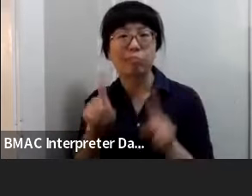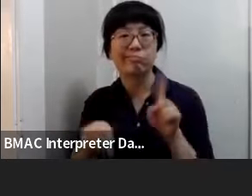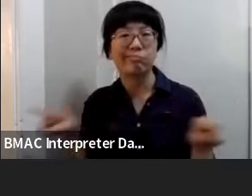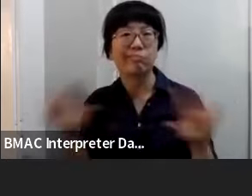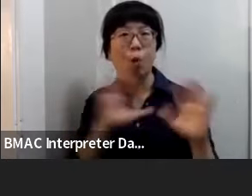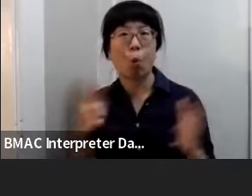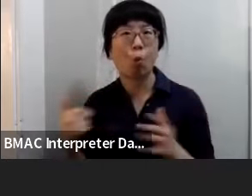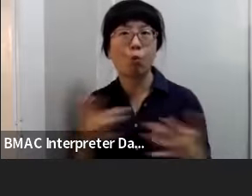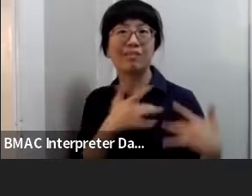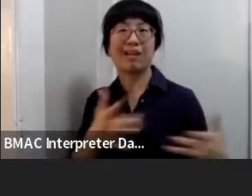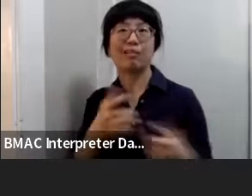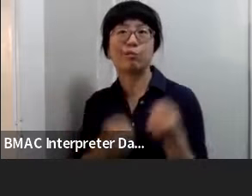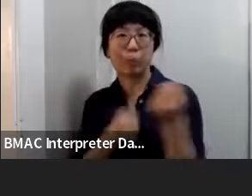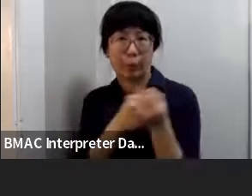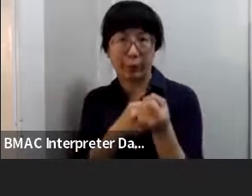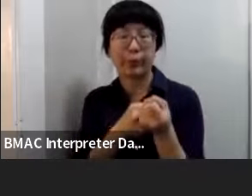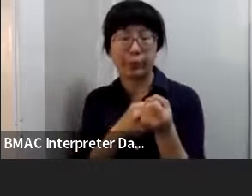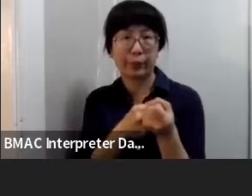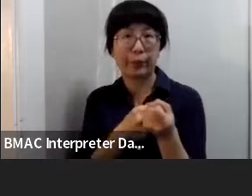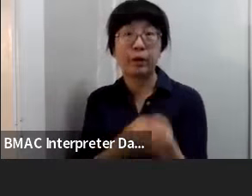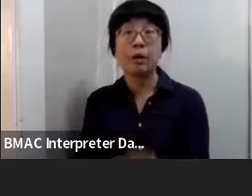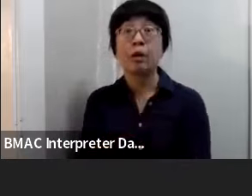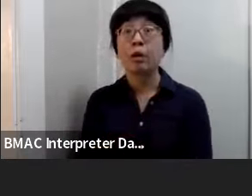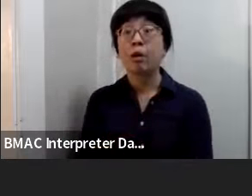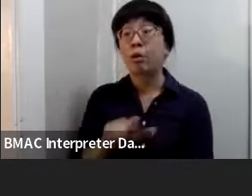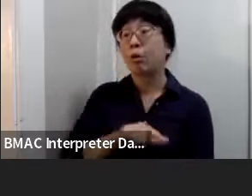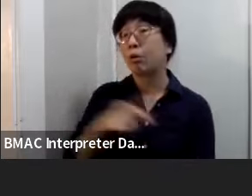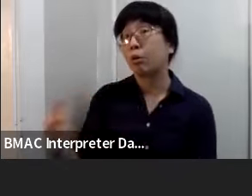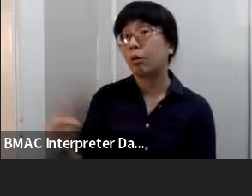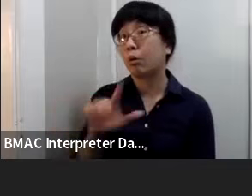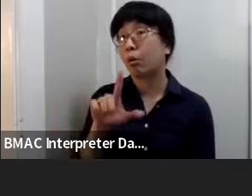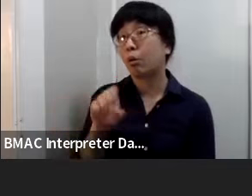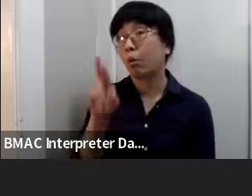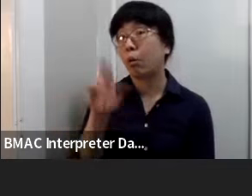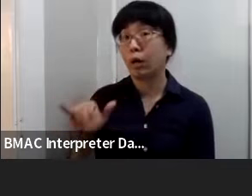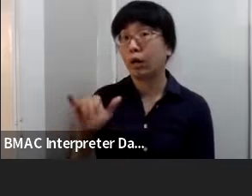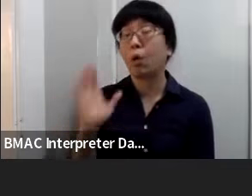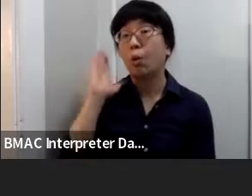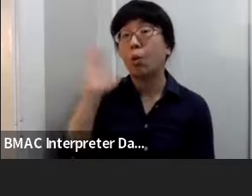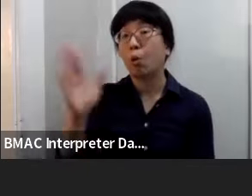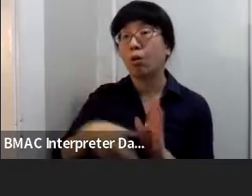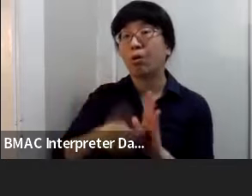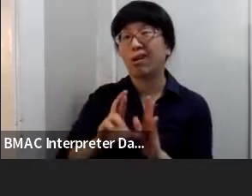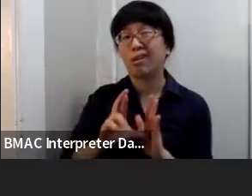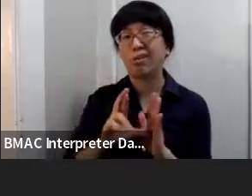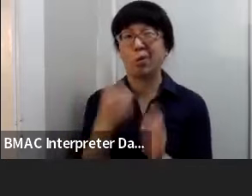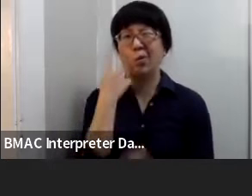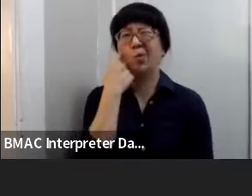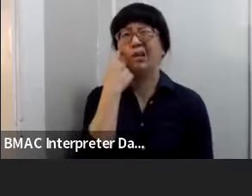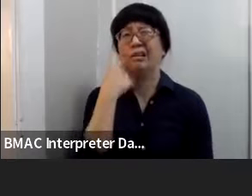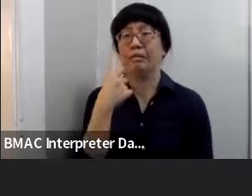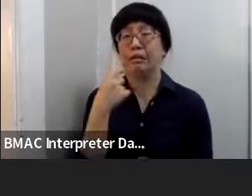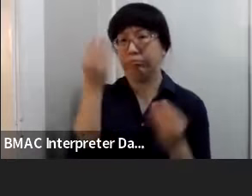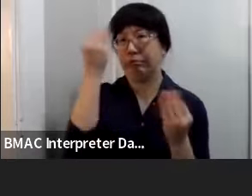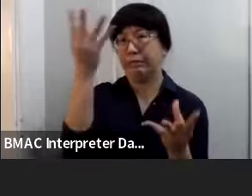support through our program. I'm going to kick it off over to Lori Joy, who will review recent program data,